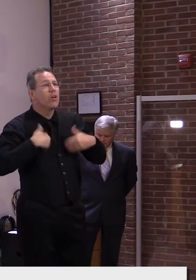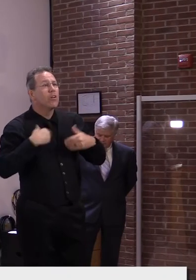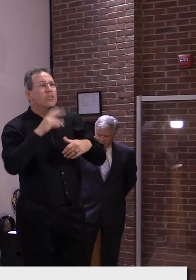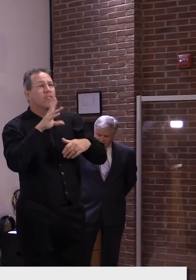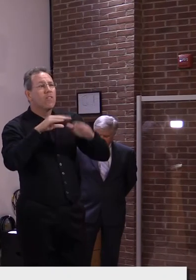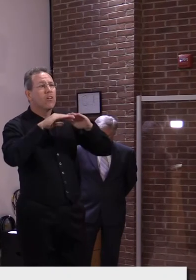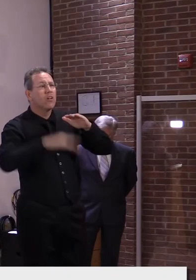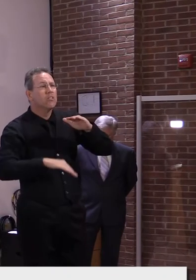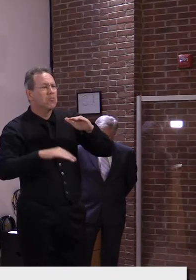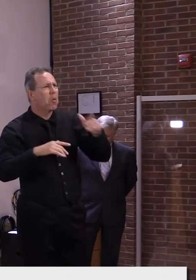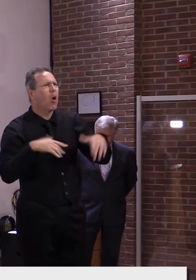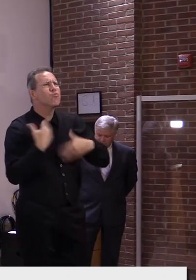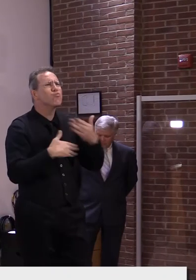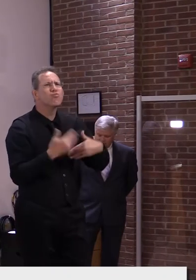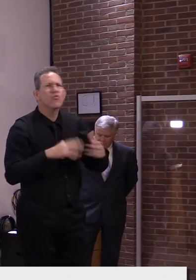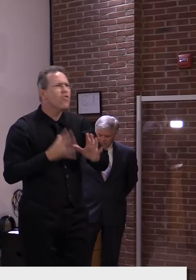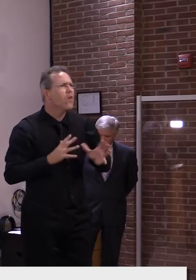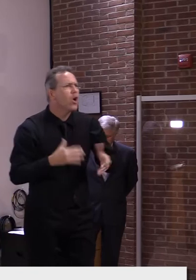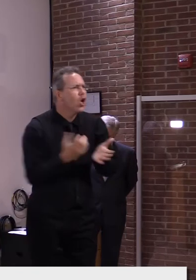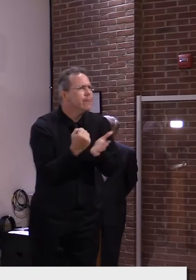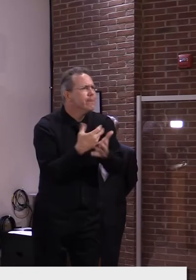there's been much more